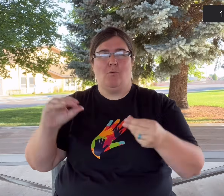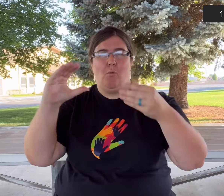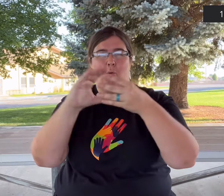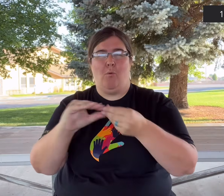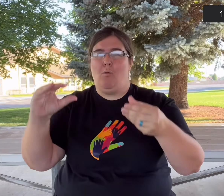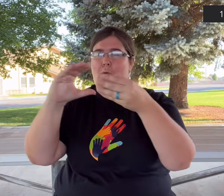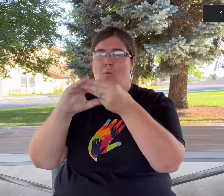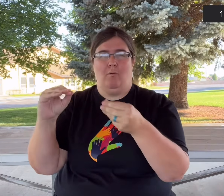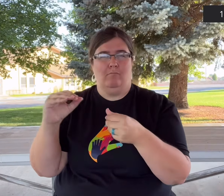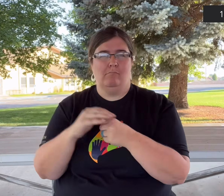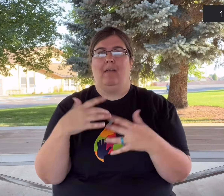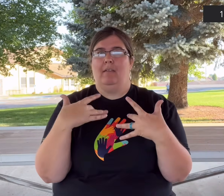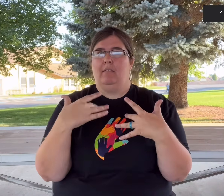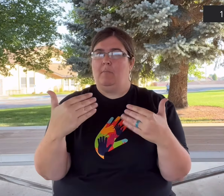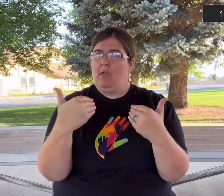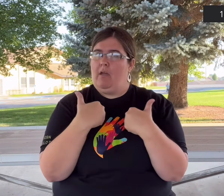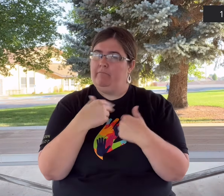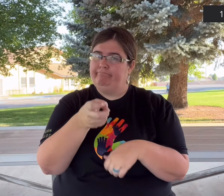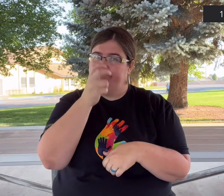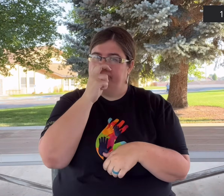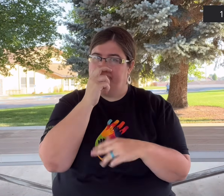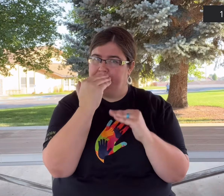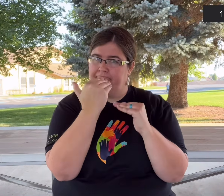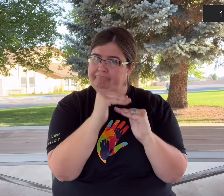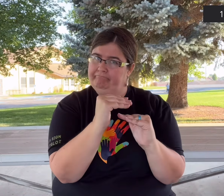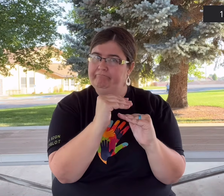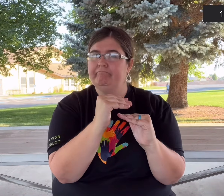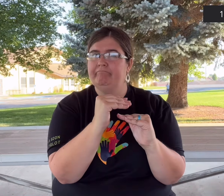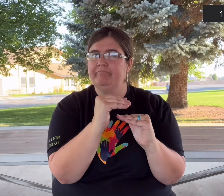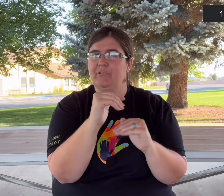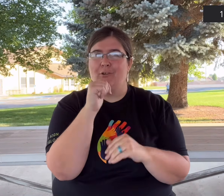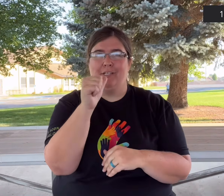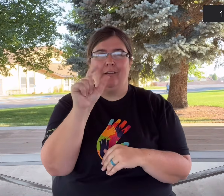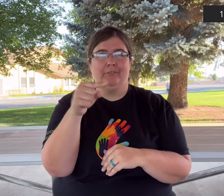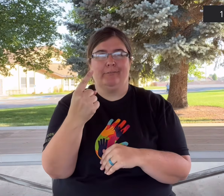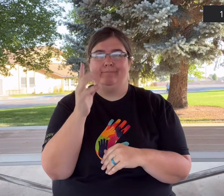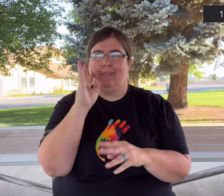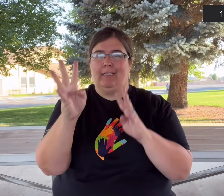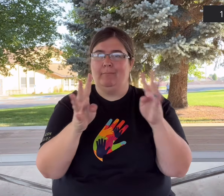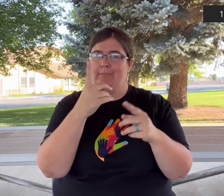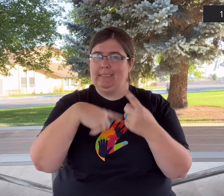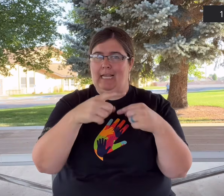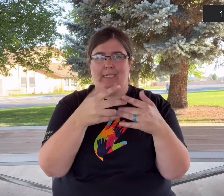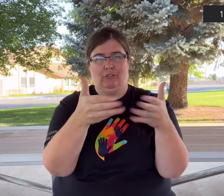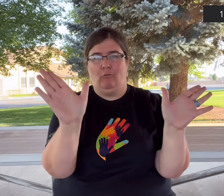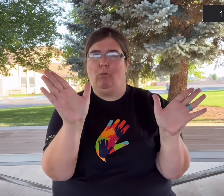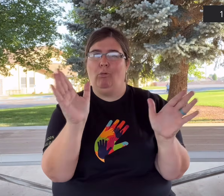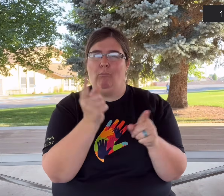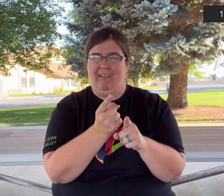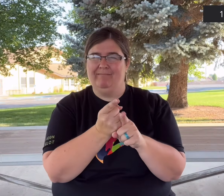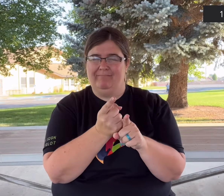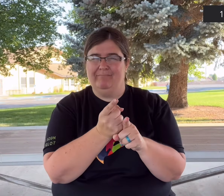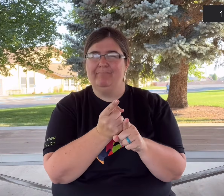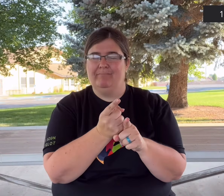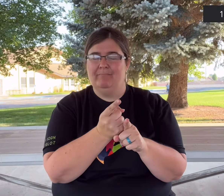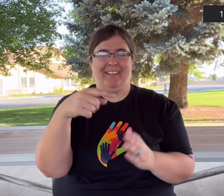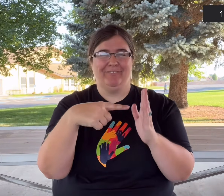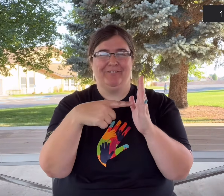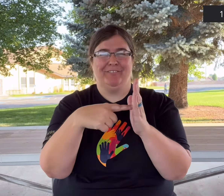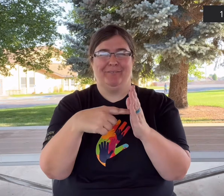stories typically have strict limits on how you make up a sign. So they don't just make up signs willy-nilly. For example, an ABC